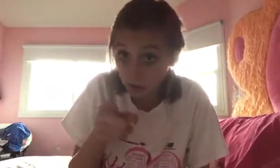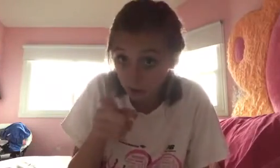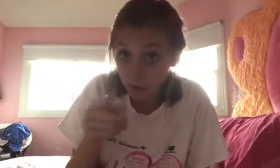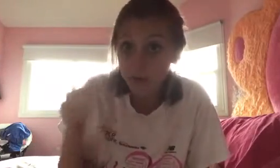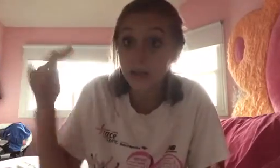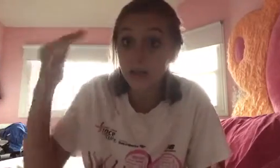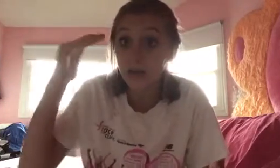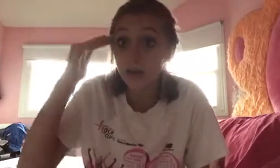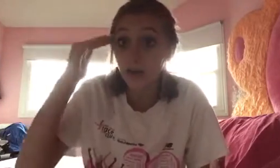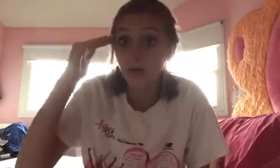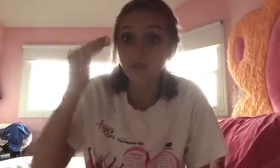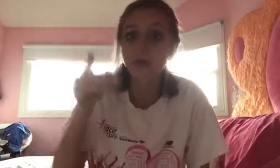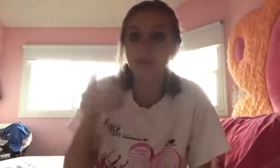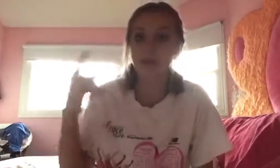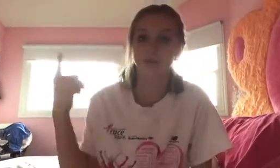You know he's